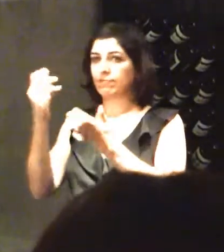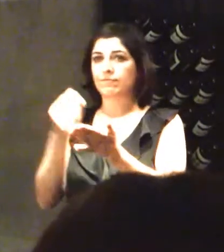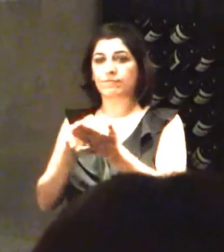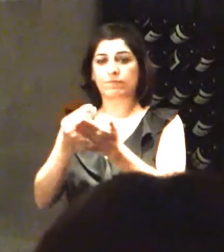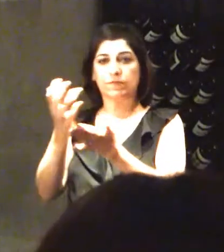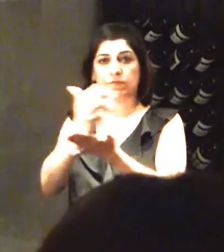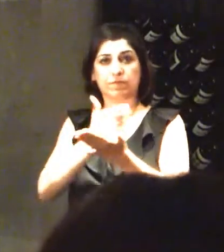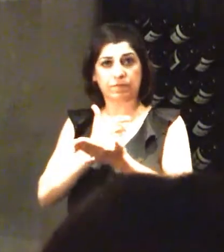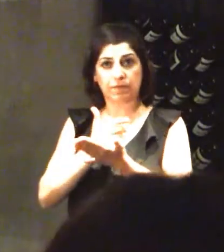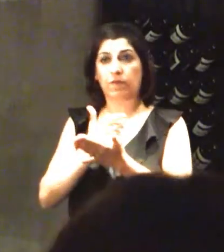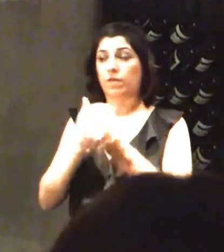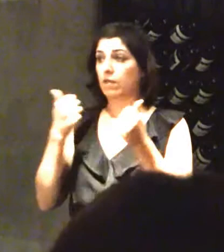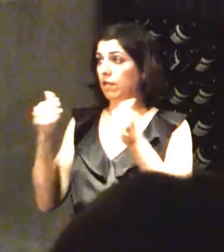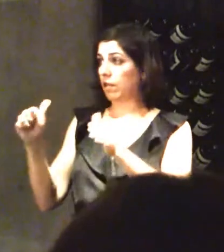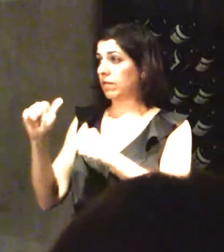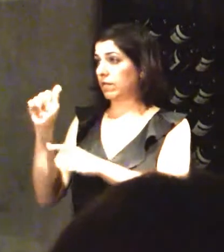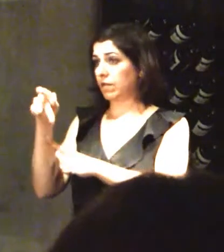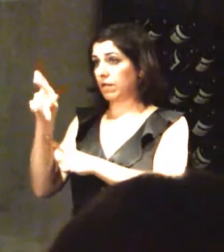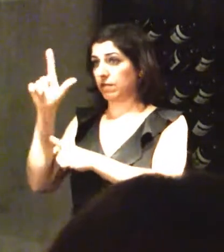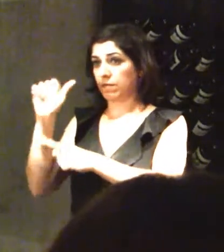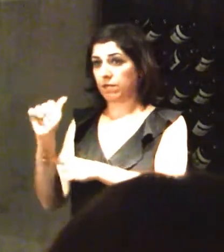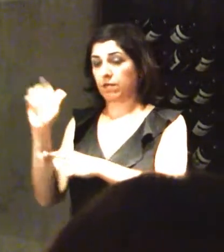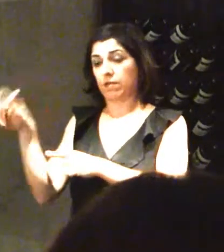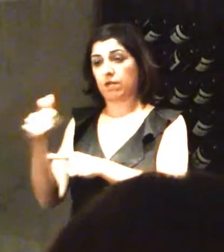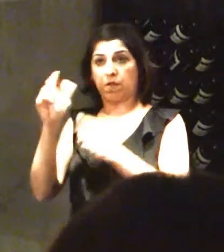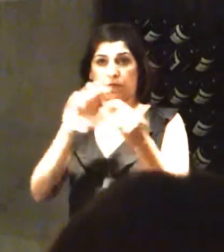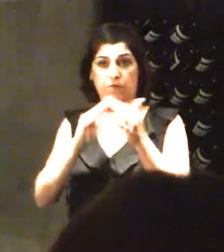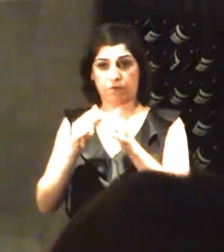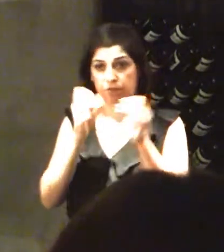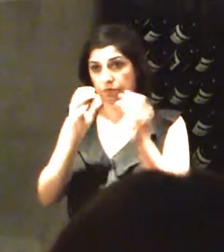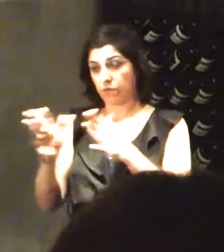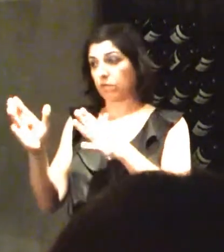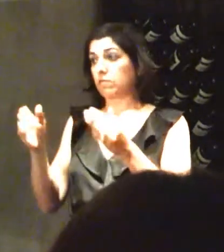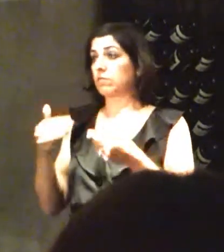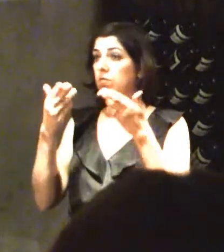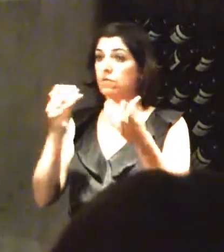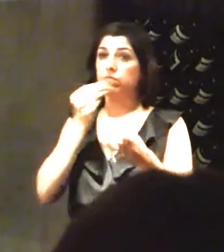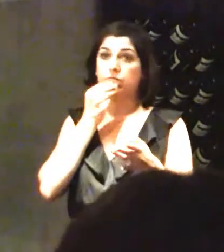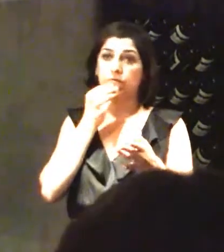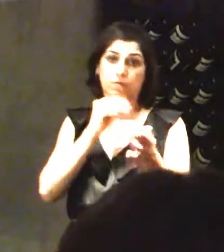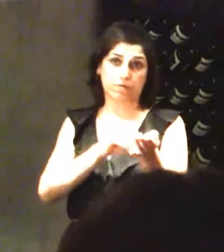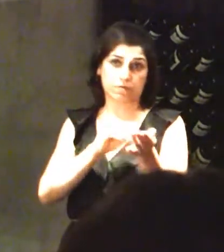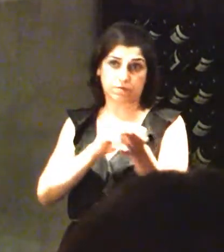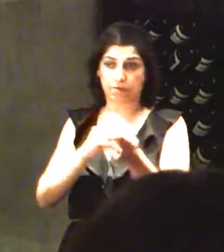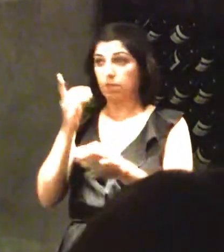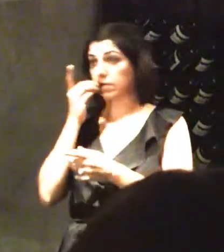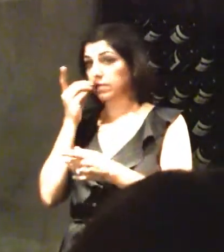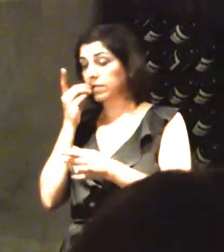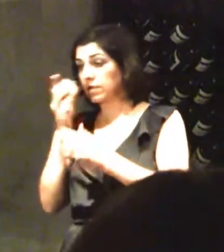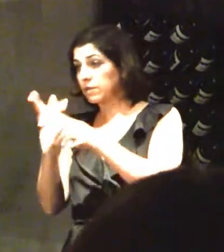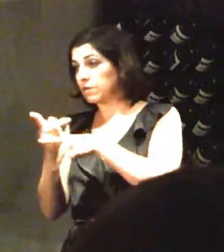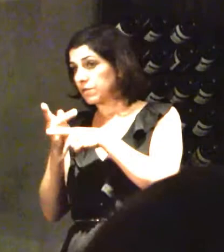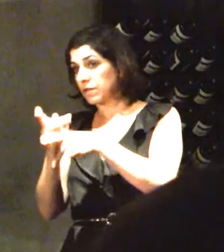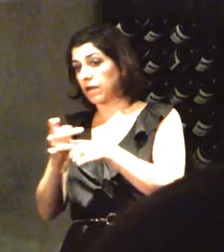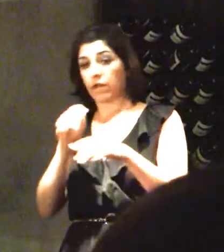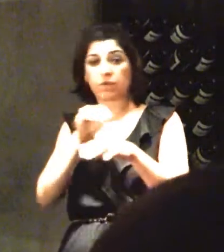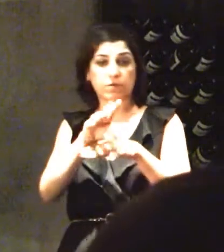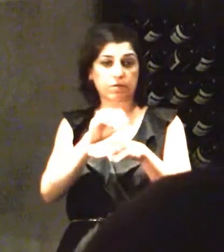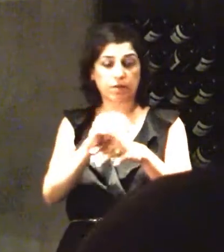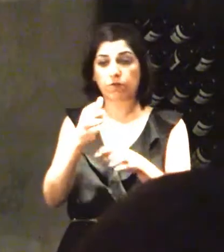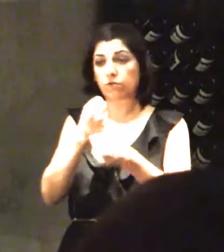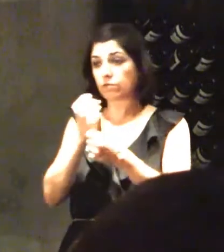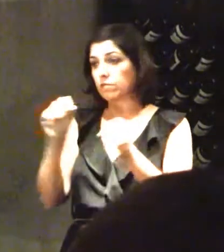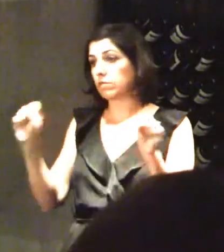efforts, APLA and the other community HIV/AIDS organizations provide food, medical and dental care, counseling, safe